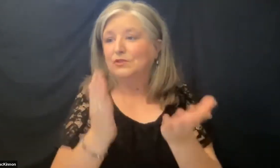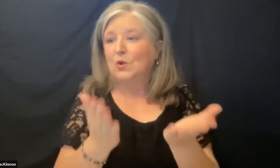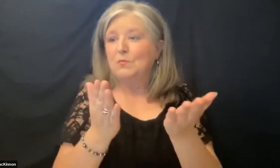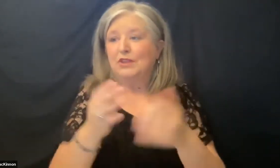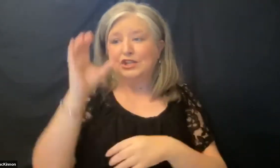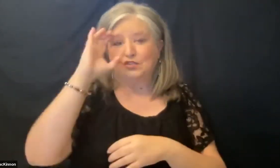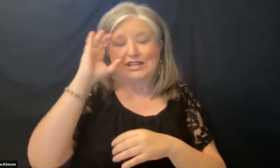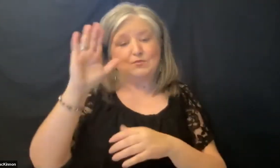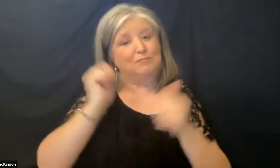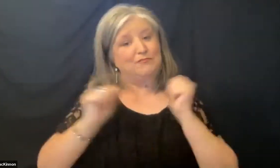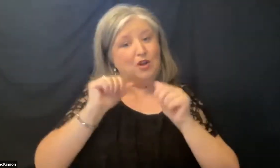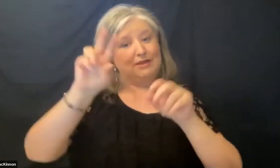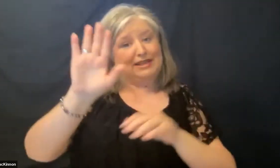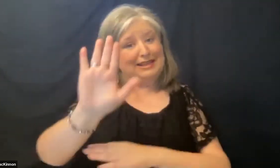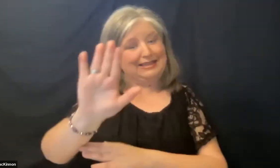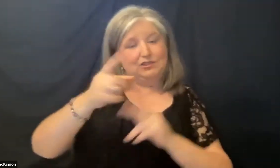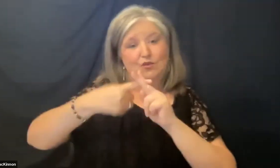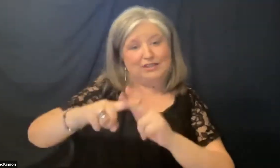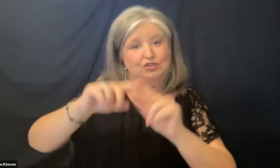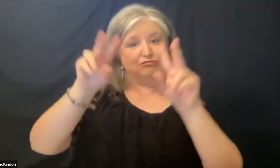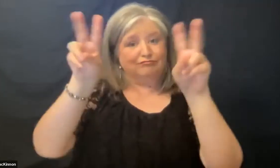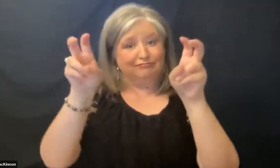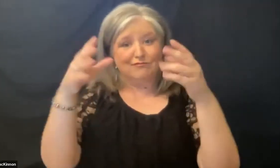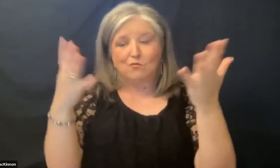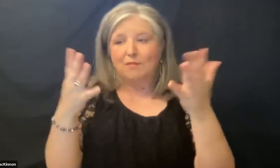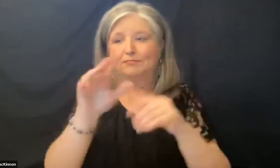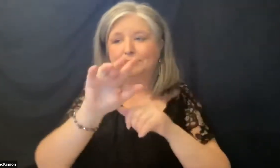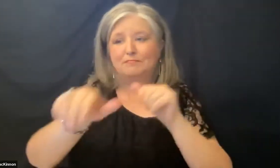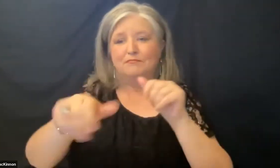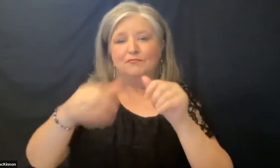Chris will be performing tonight from his original piece entitled